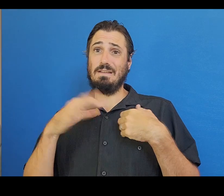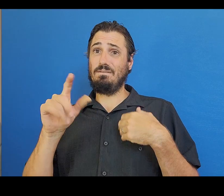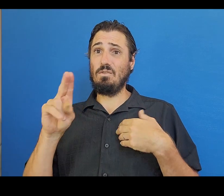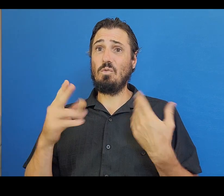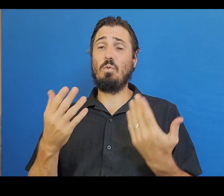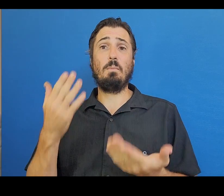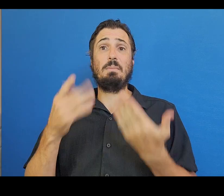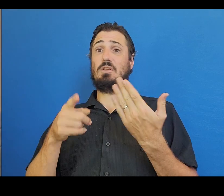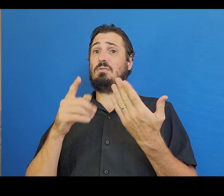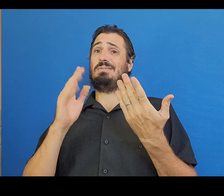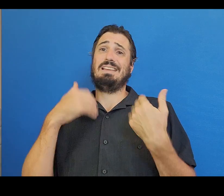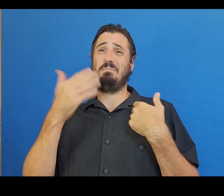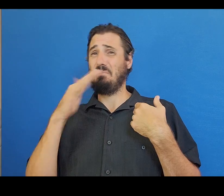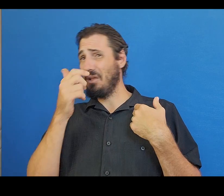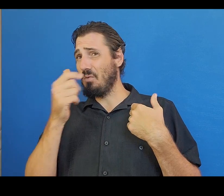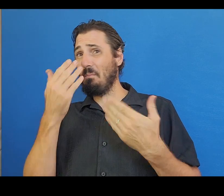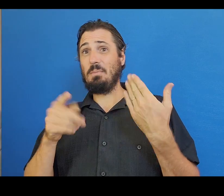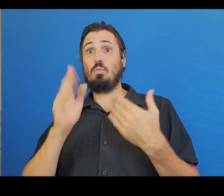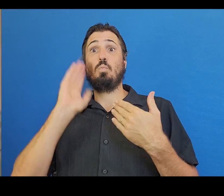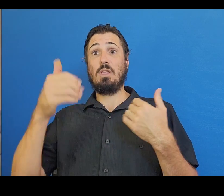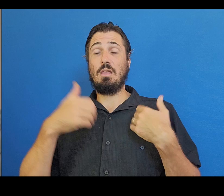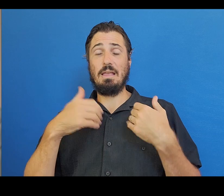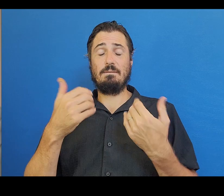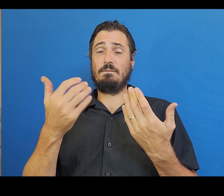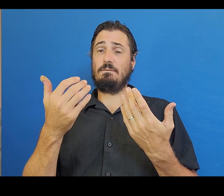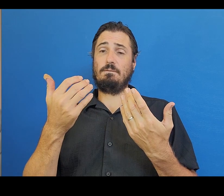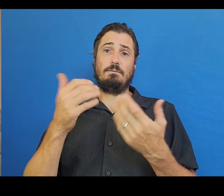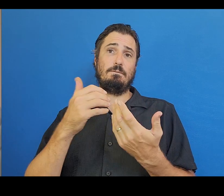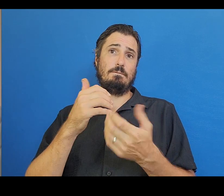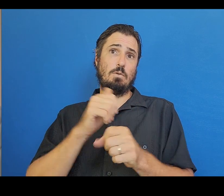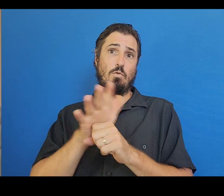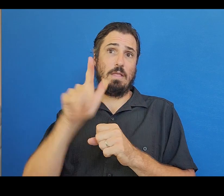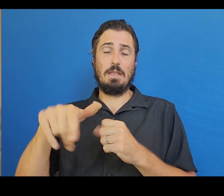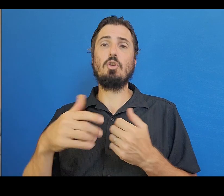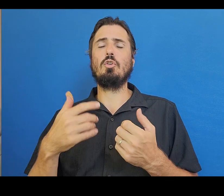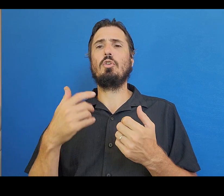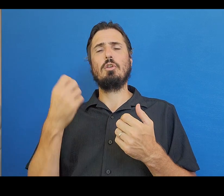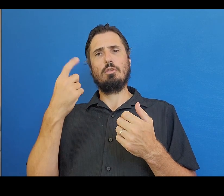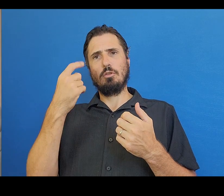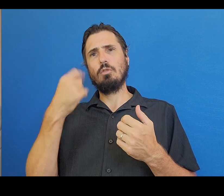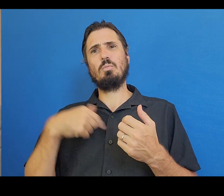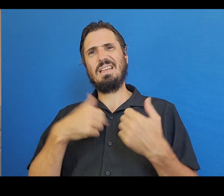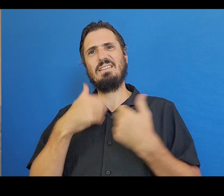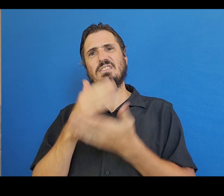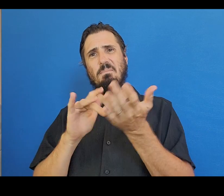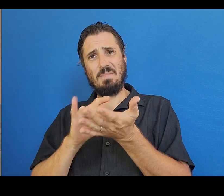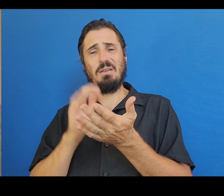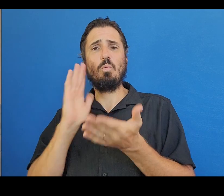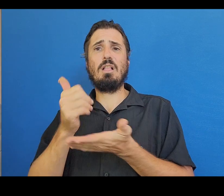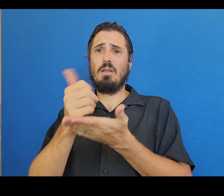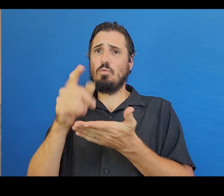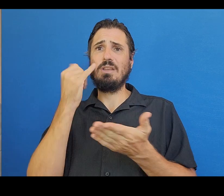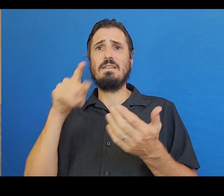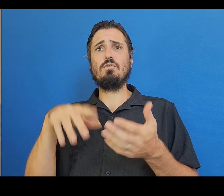flu, a bad cold, or may be developing COVID-19. There are also approved prescription COVID-19 treatments. They need to be taken within a